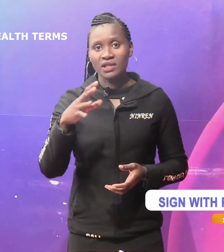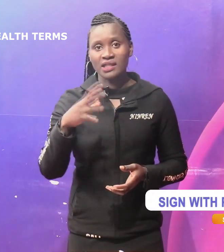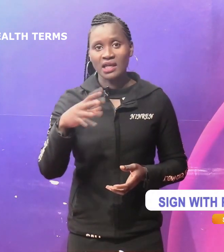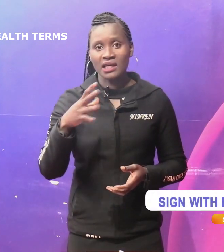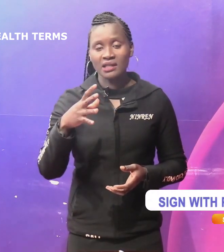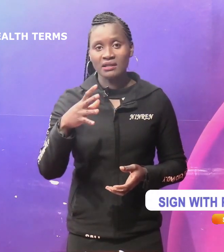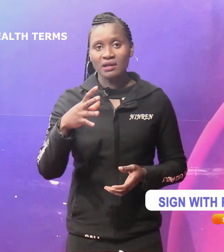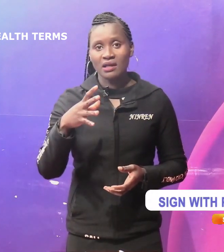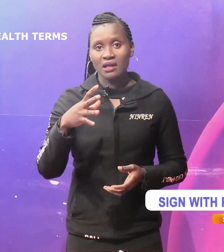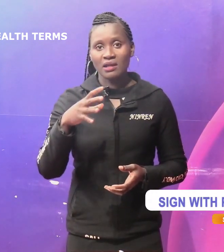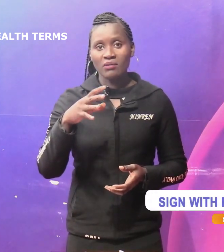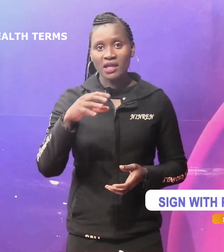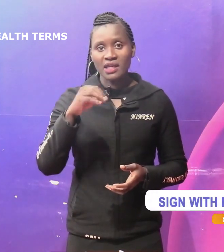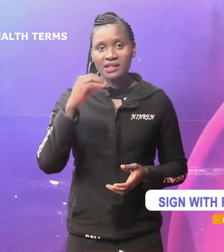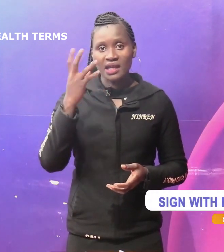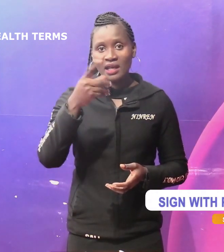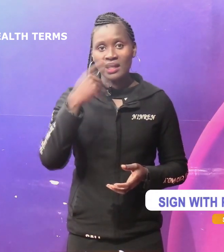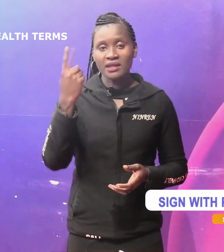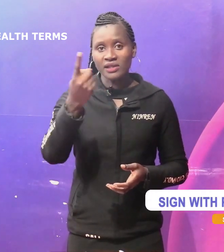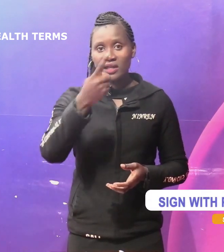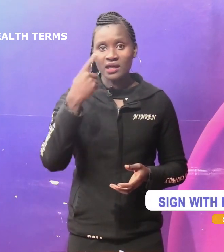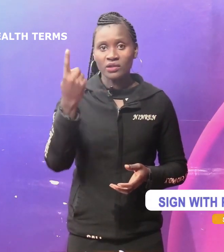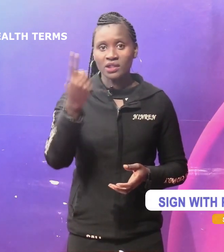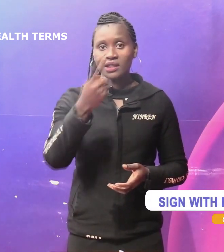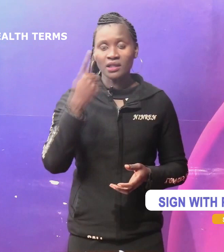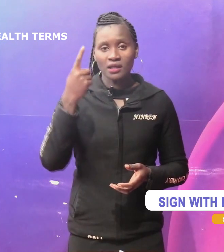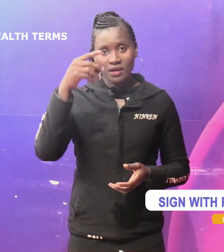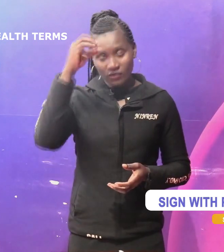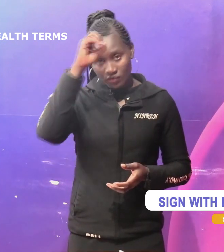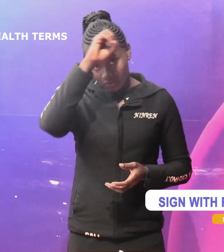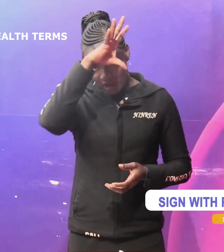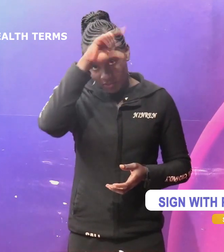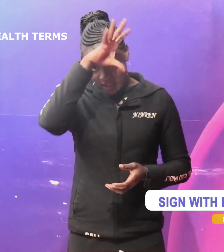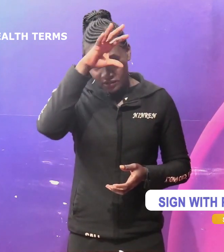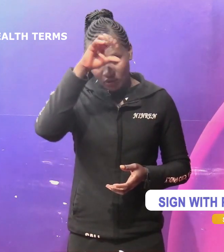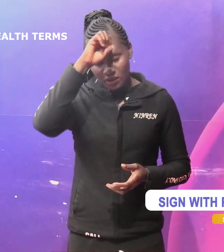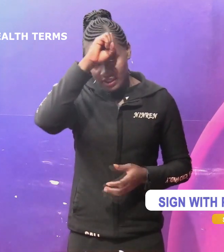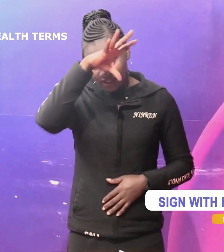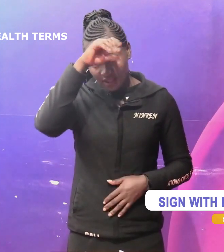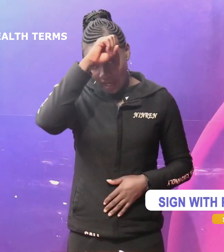siren, they make that siren and that thing rotating from ambulance. So